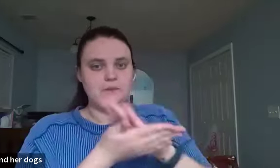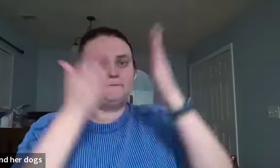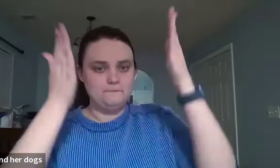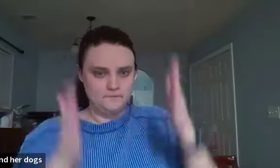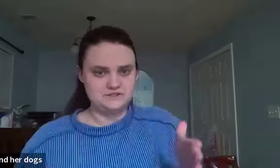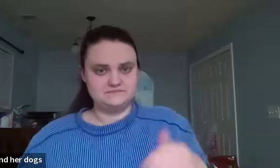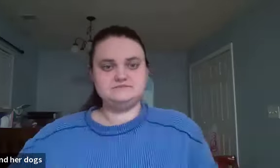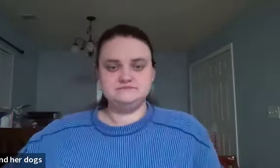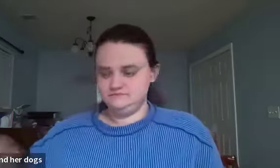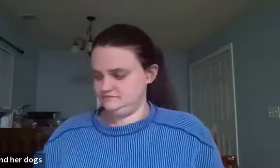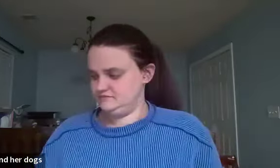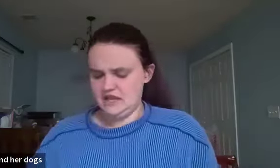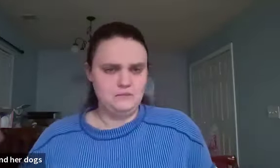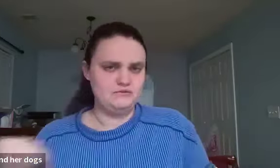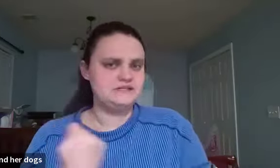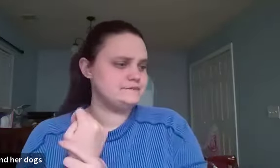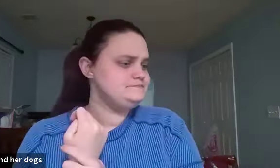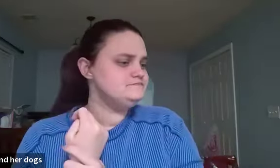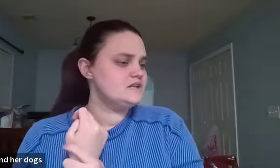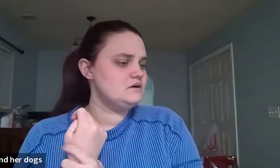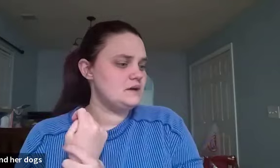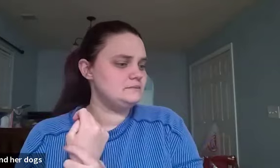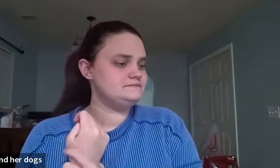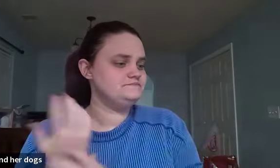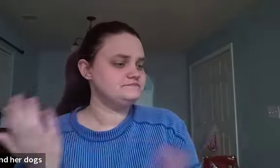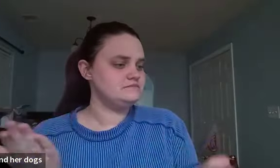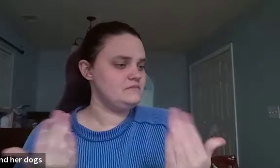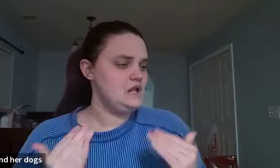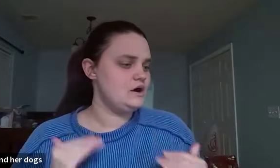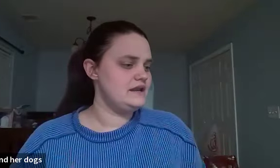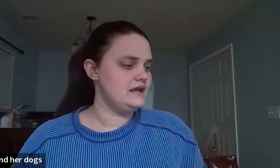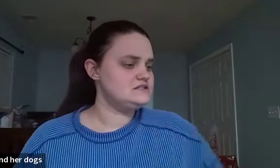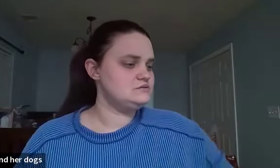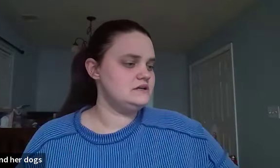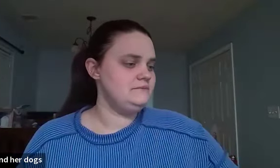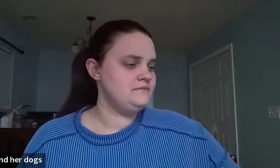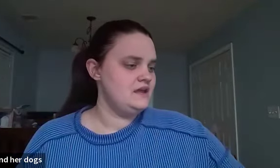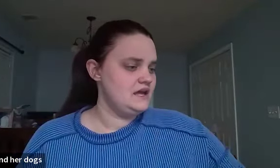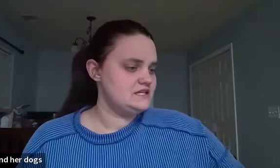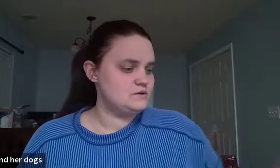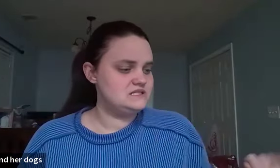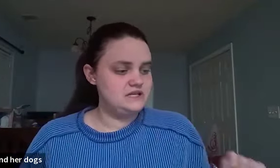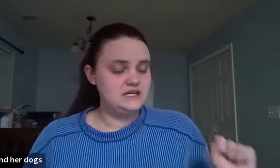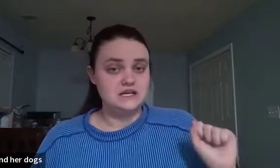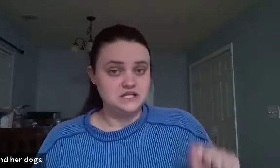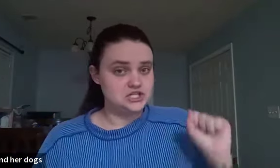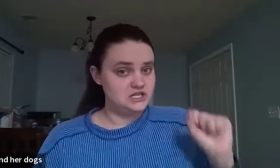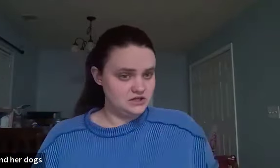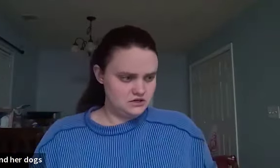cook person. Ow, my wrist. Okay. Our next one is going to be